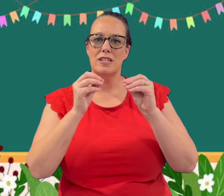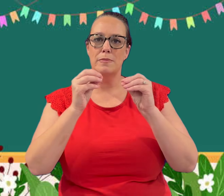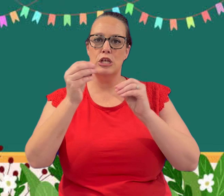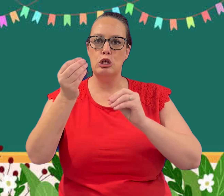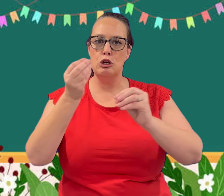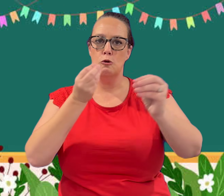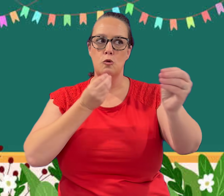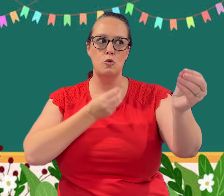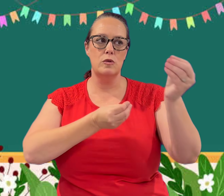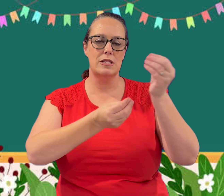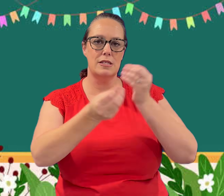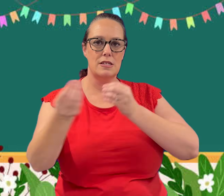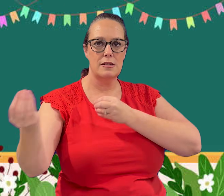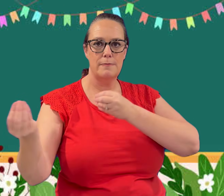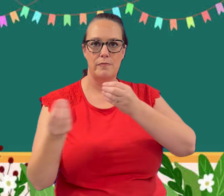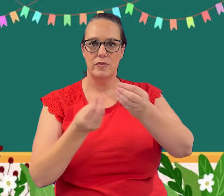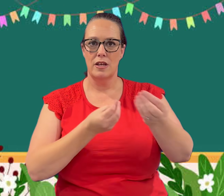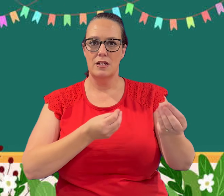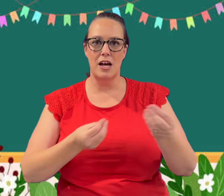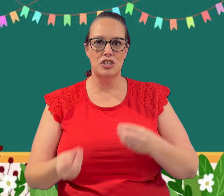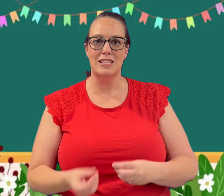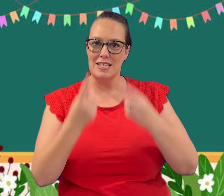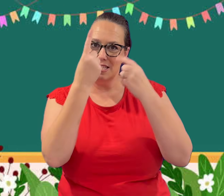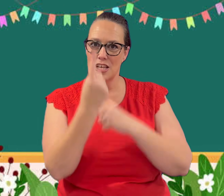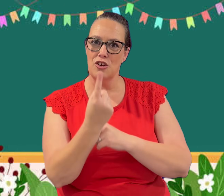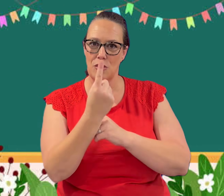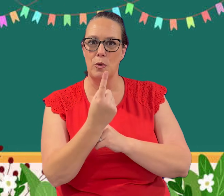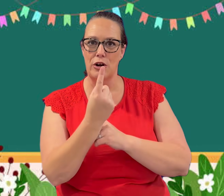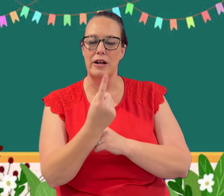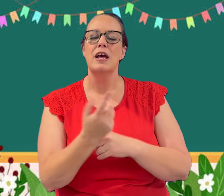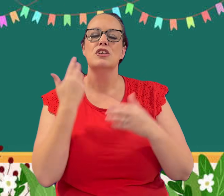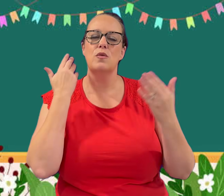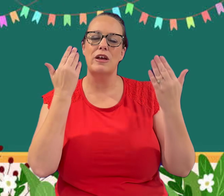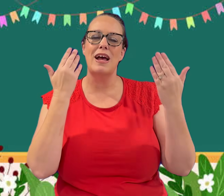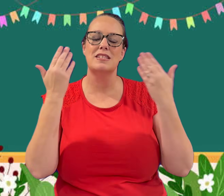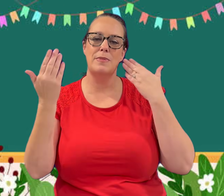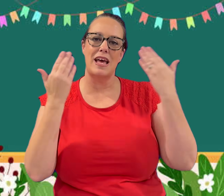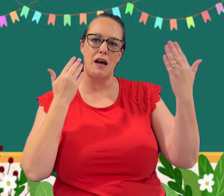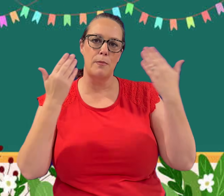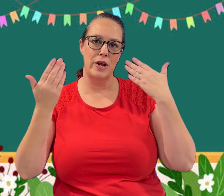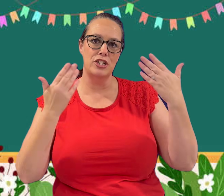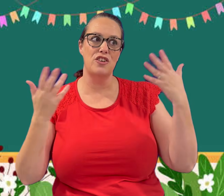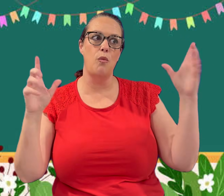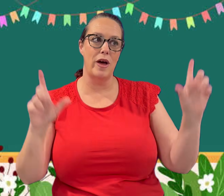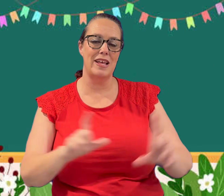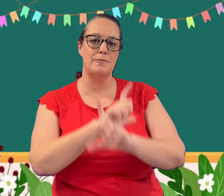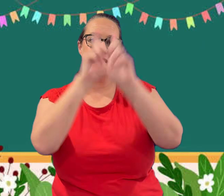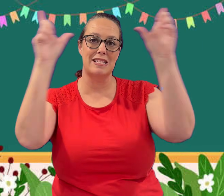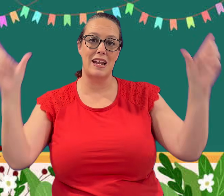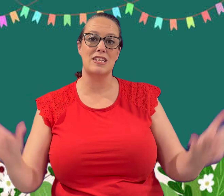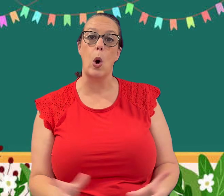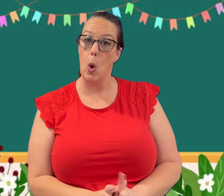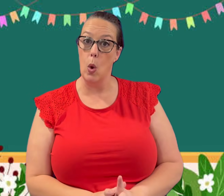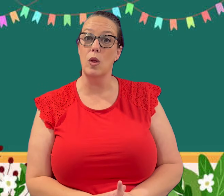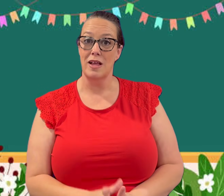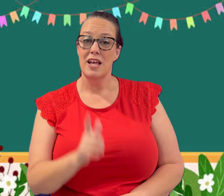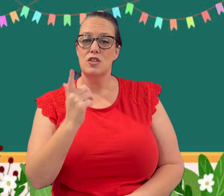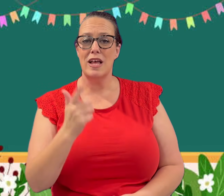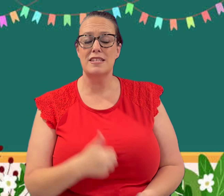be used not just as a singular word. So there has to be that comprehension of what is being said as a whole. So that's something you